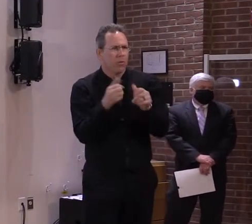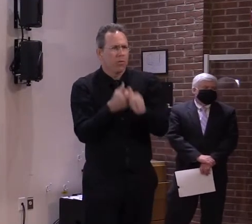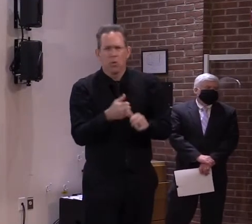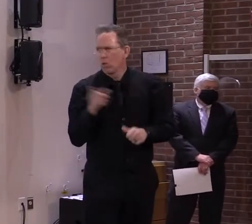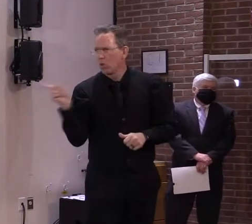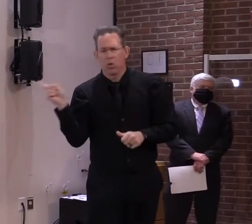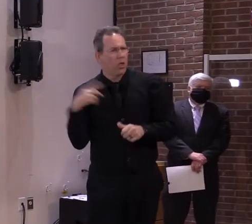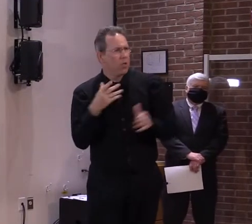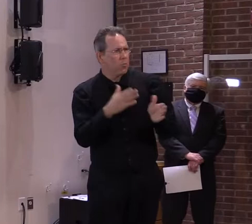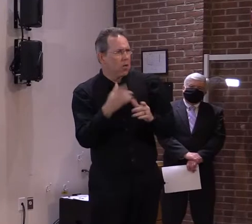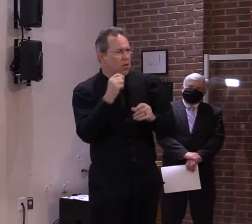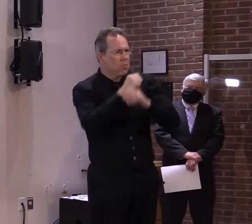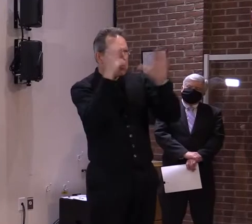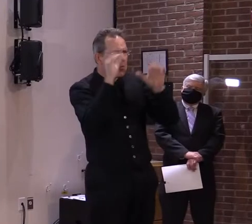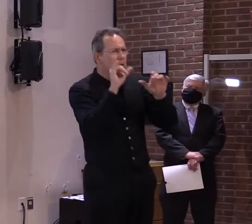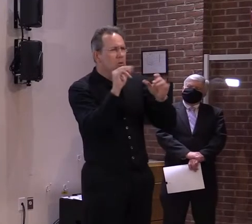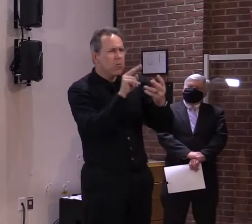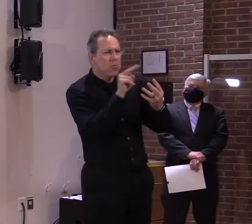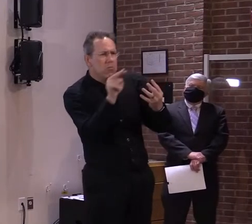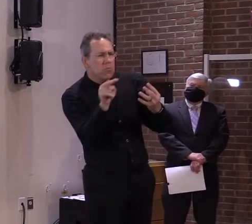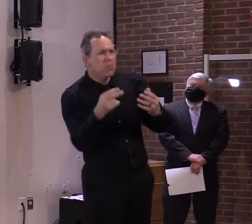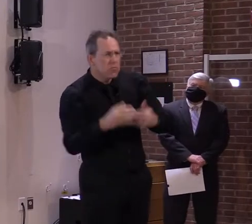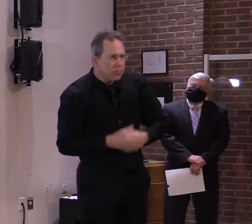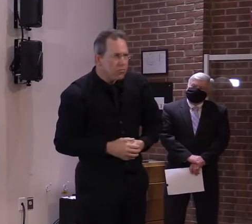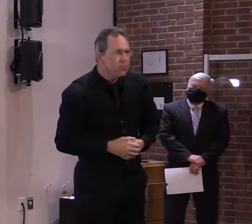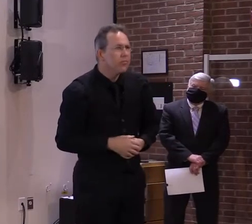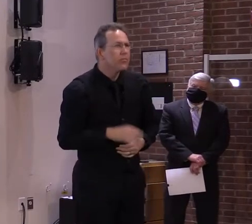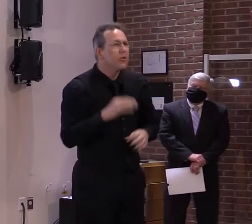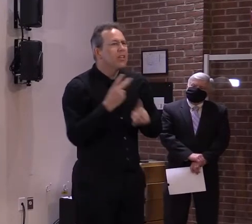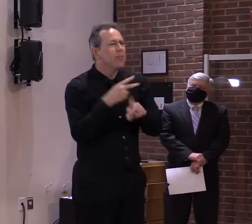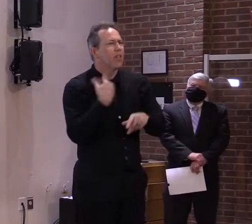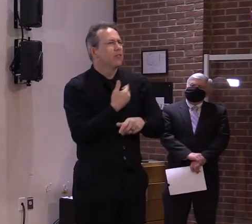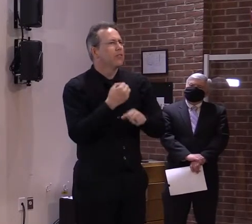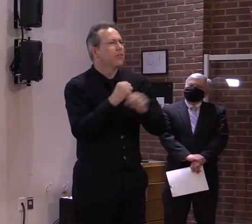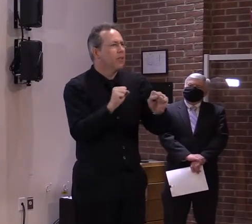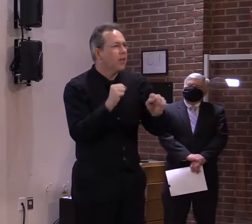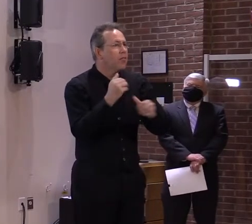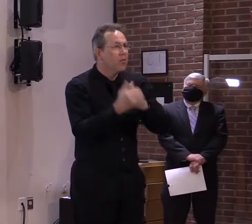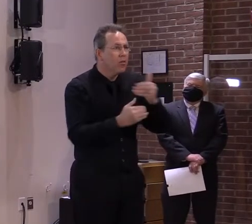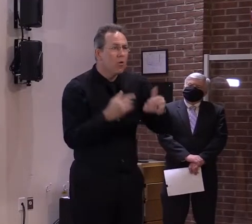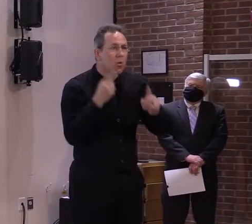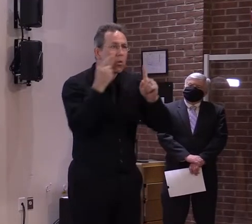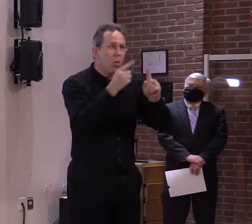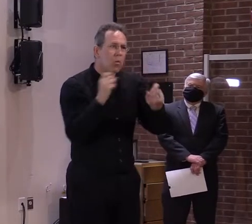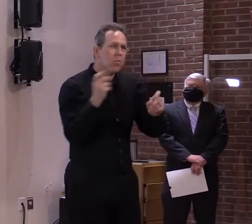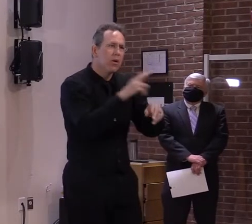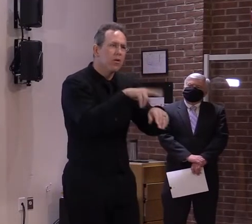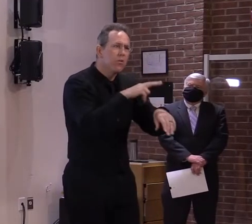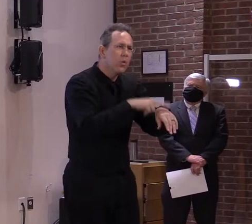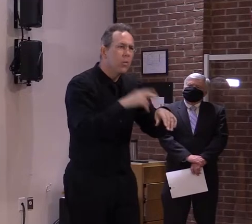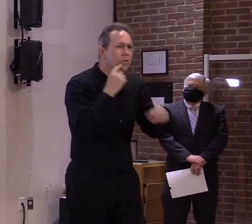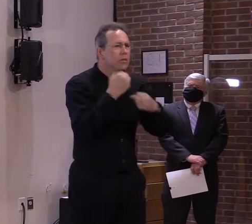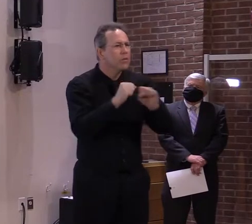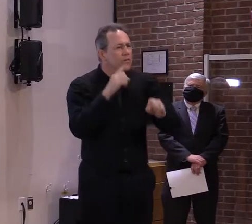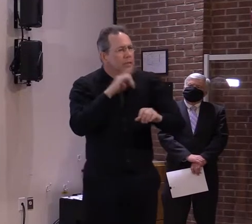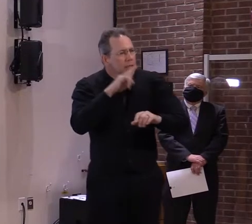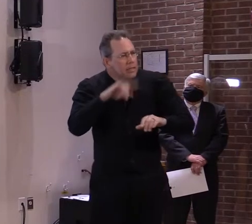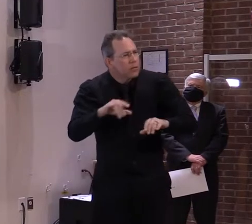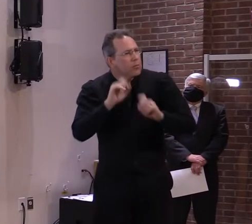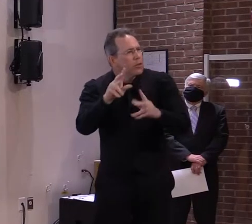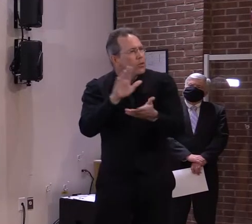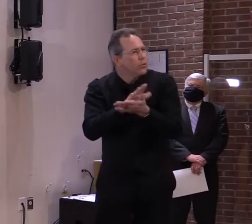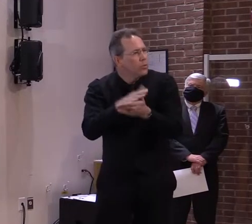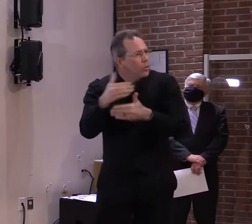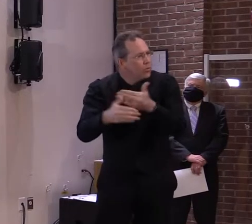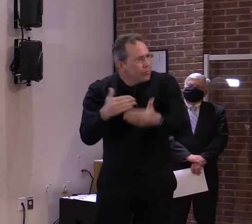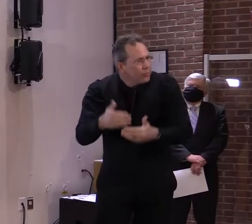and with our kids back in school before the school year ends. But to do so, we must meet each and every one of